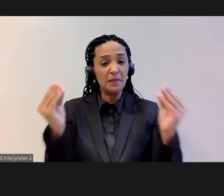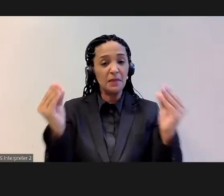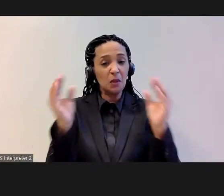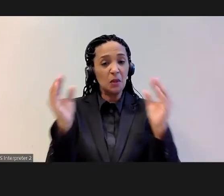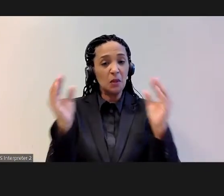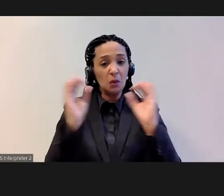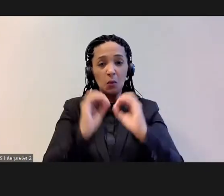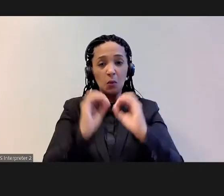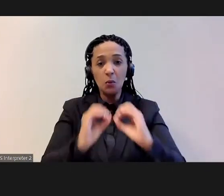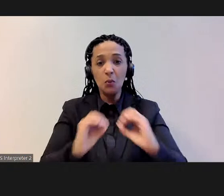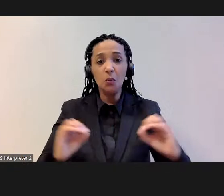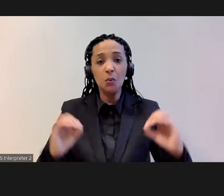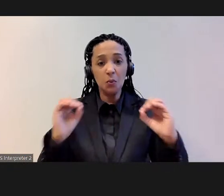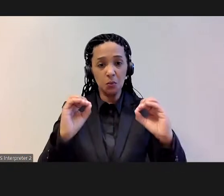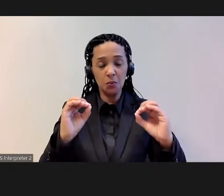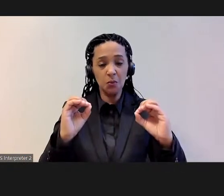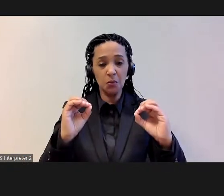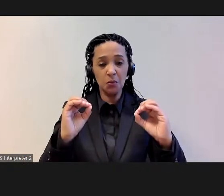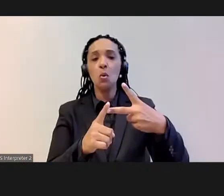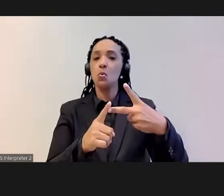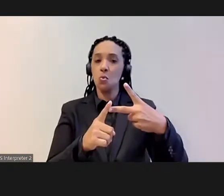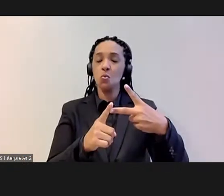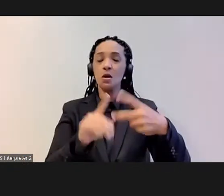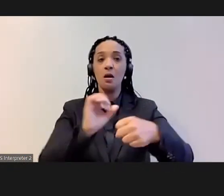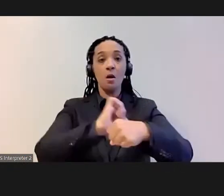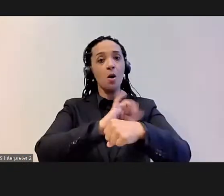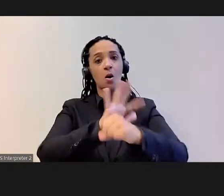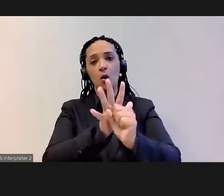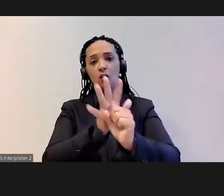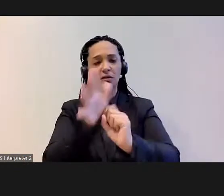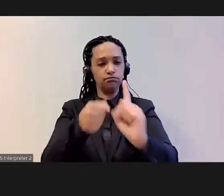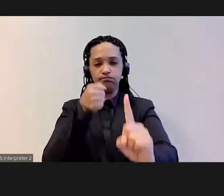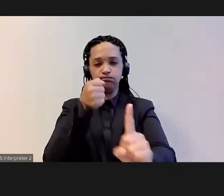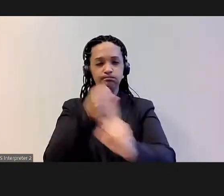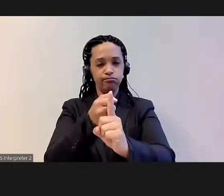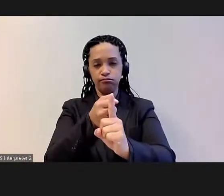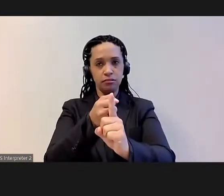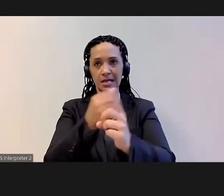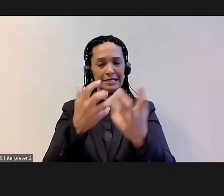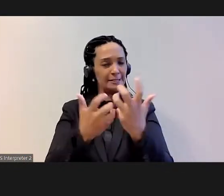COVID disrupted quite a lot in this area of data